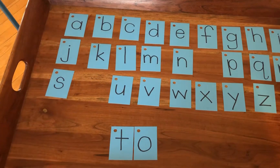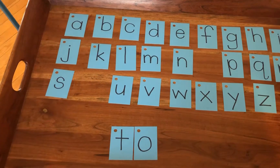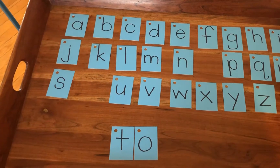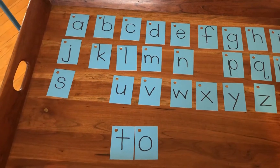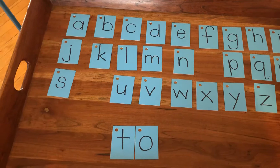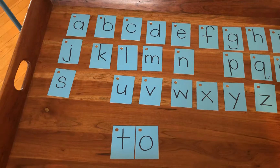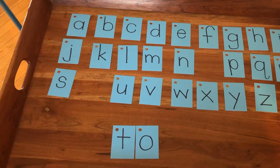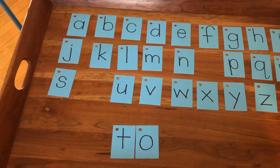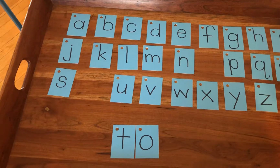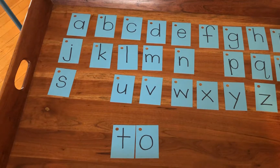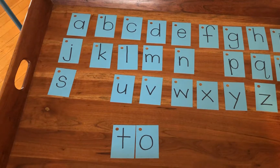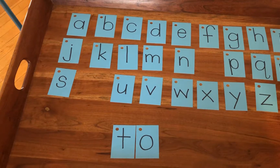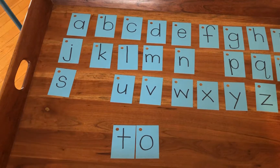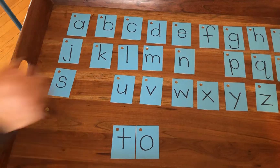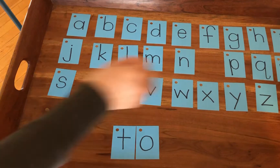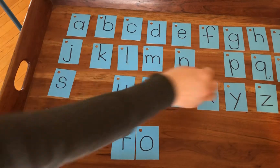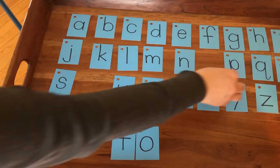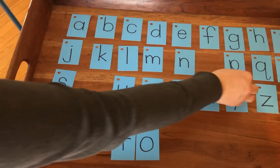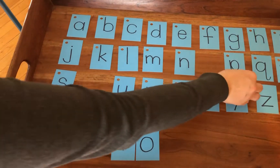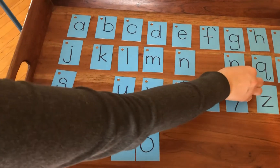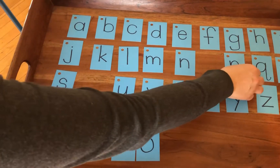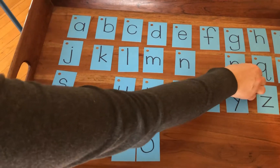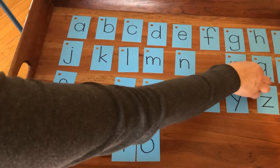Now find your P.